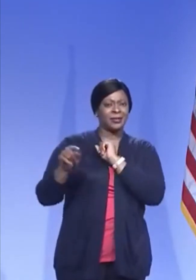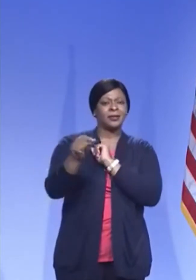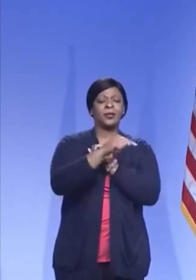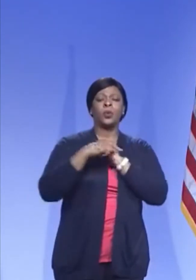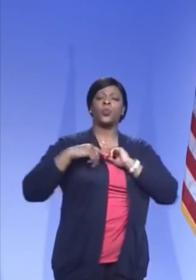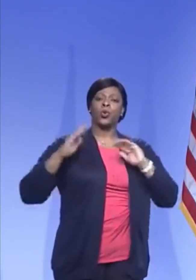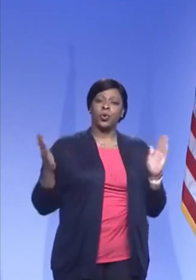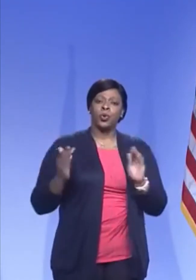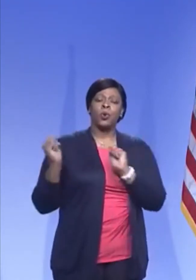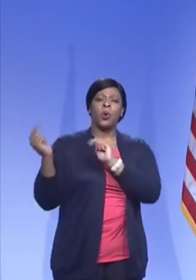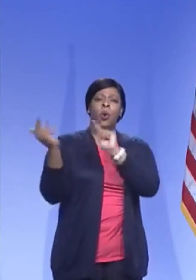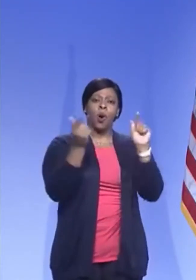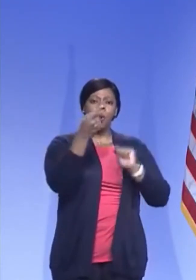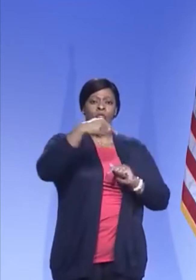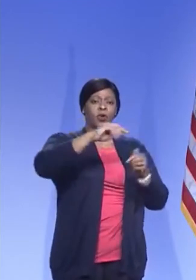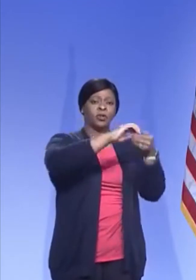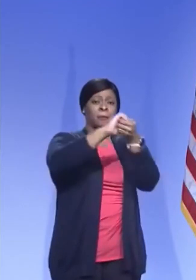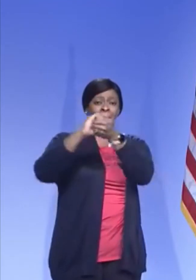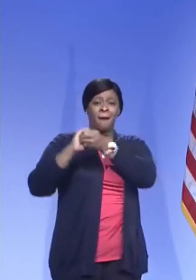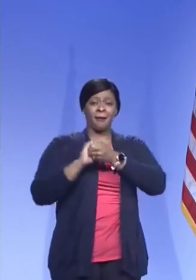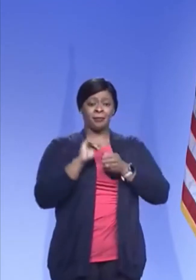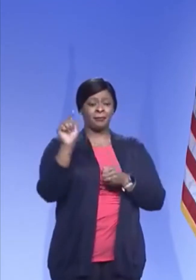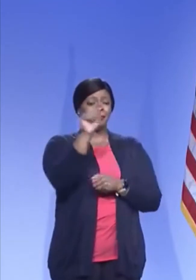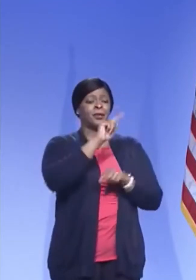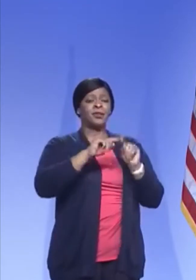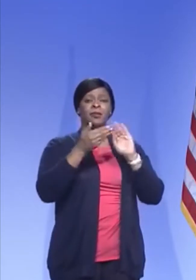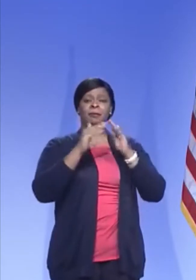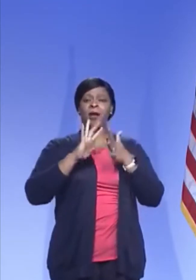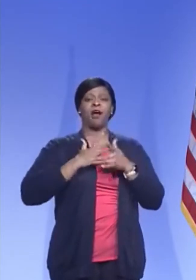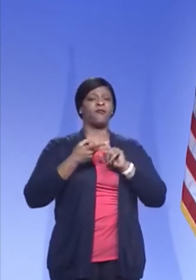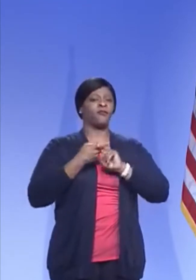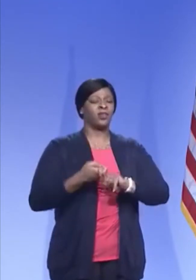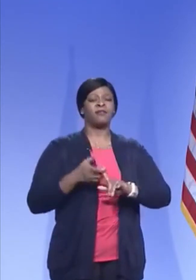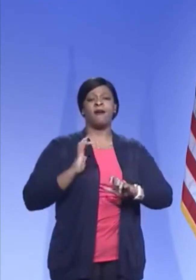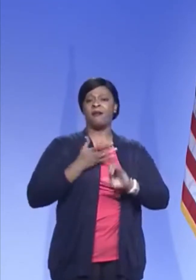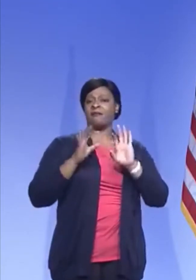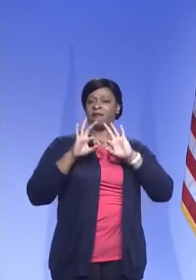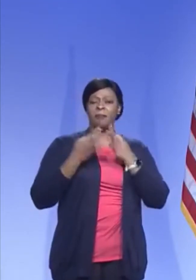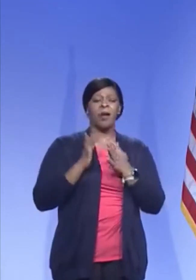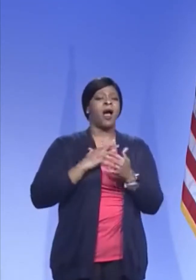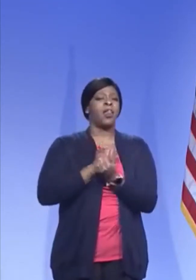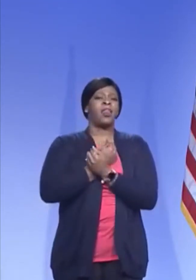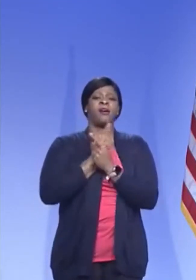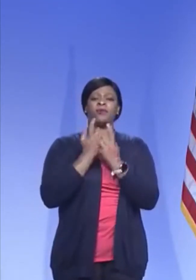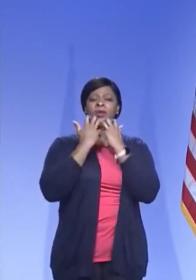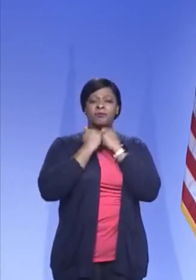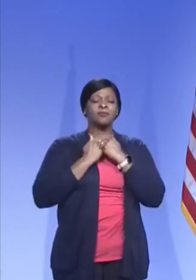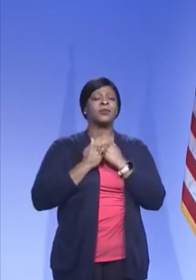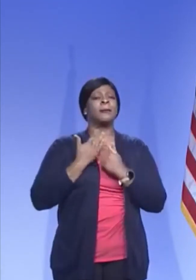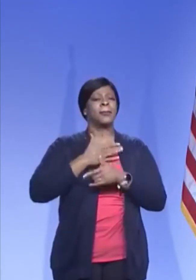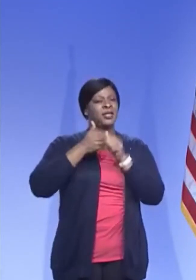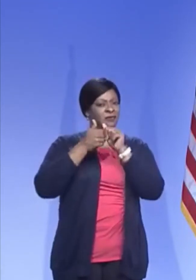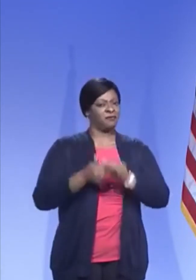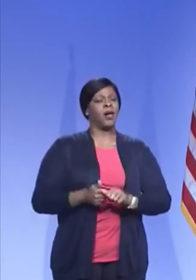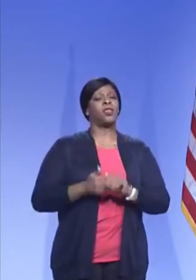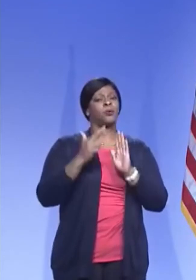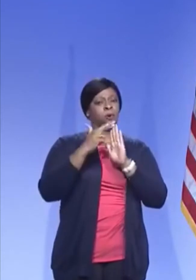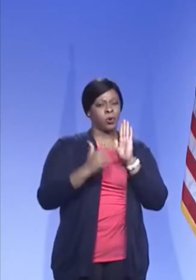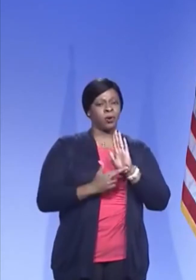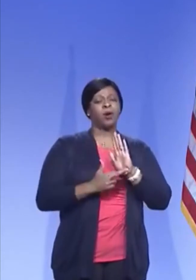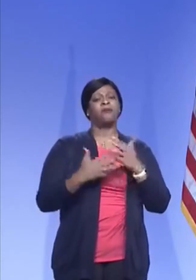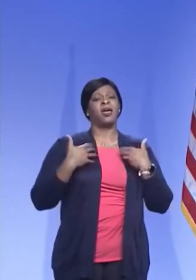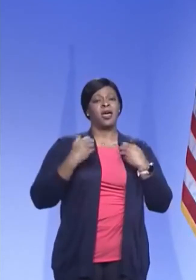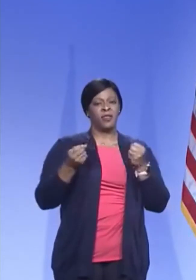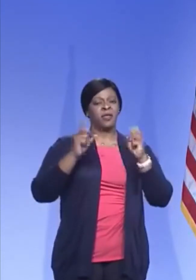encouraging all of those partners in those communities, our friends, our families, our loved ones, to please follow the protocol of the